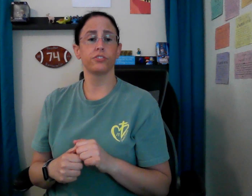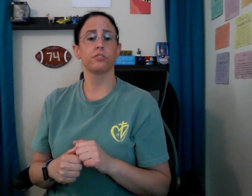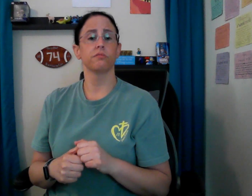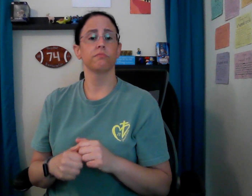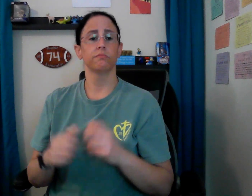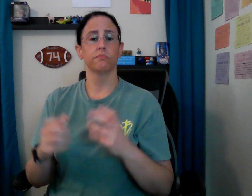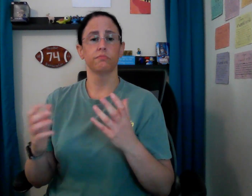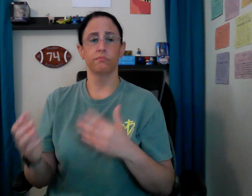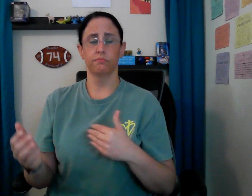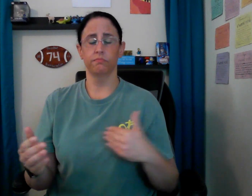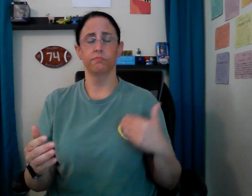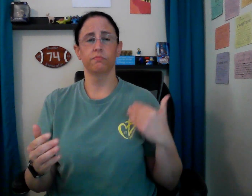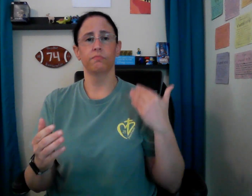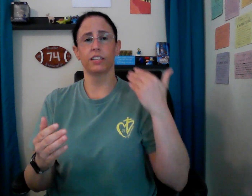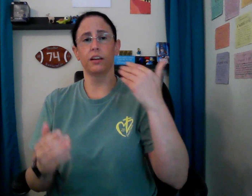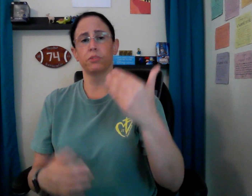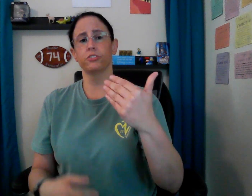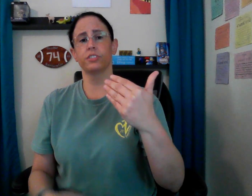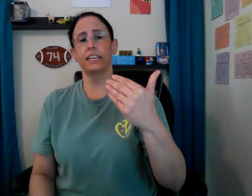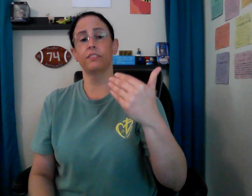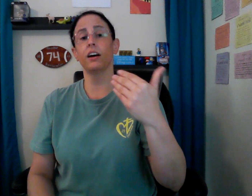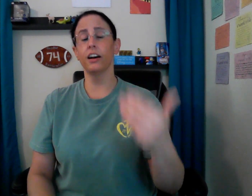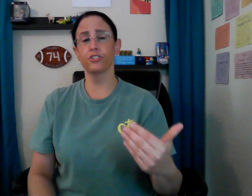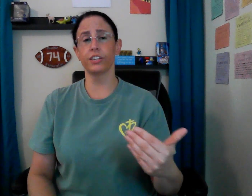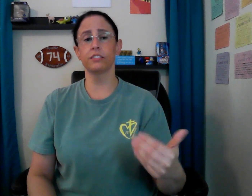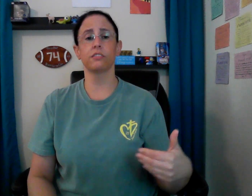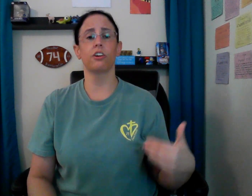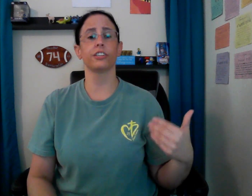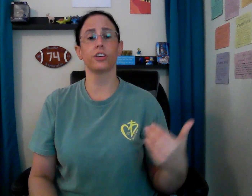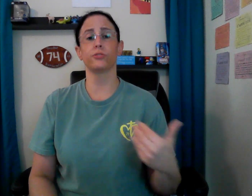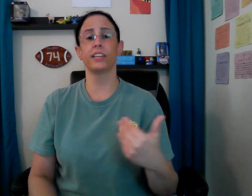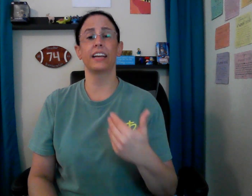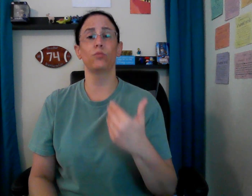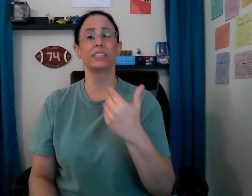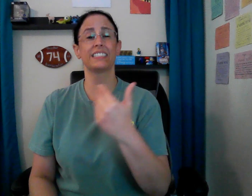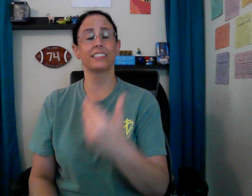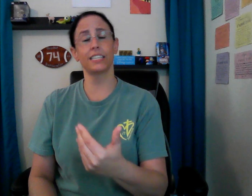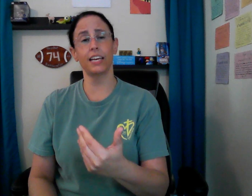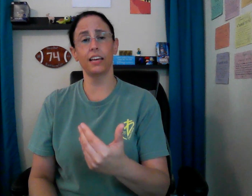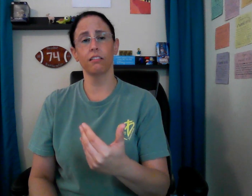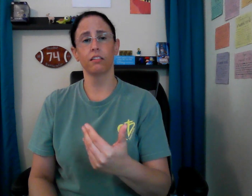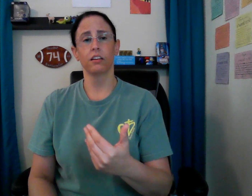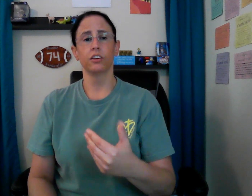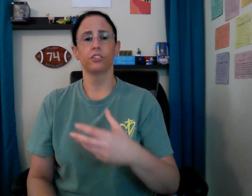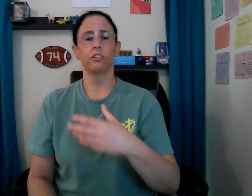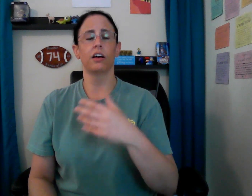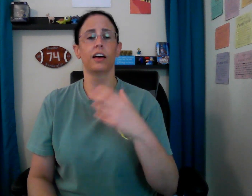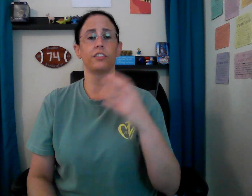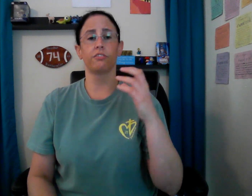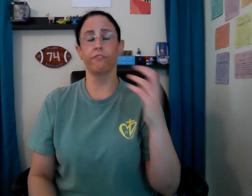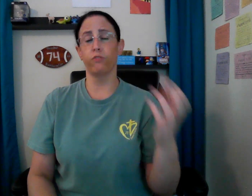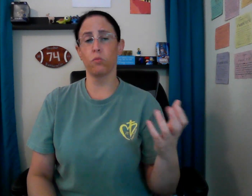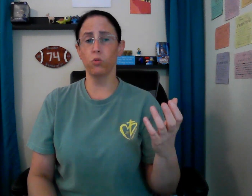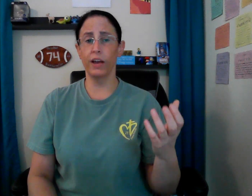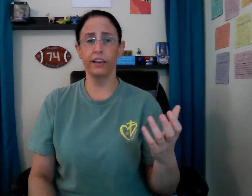Numbers. The numbers in the hundreds are associated with C. The formal way of